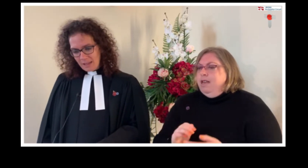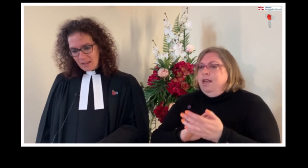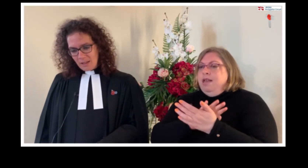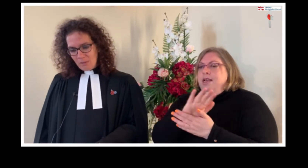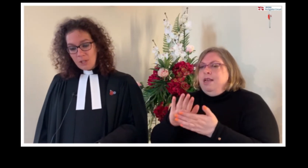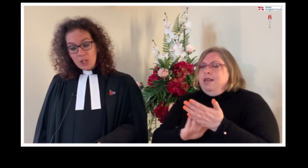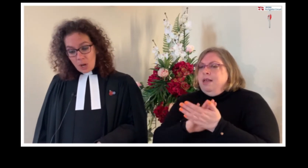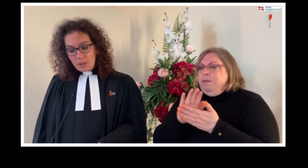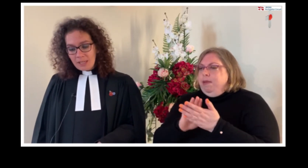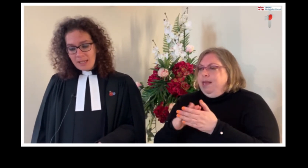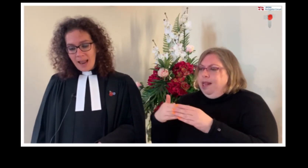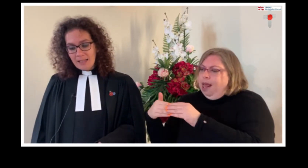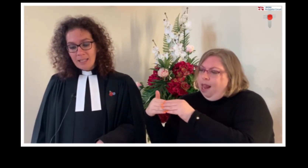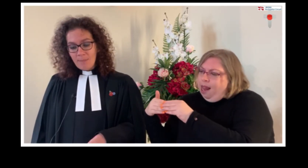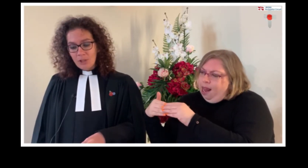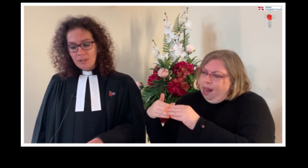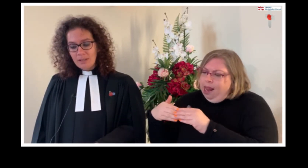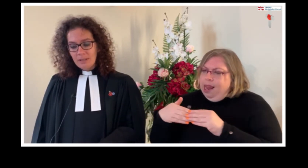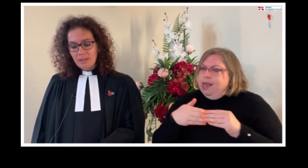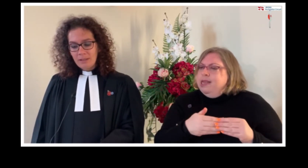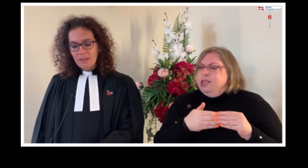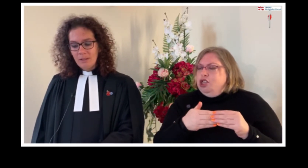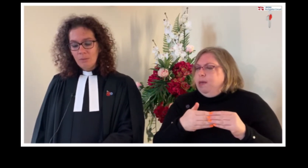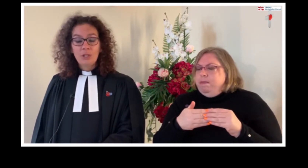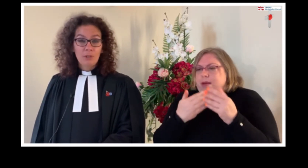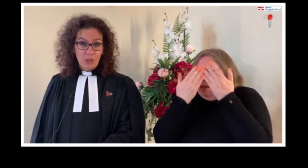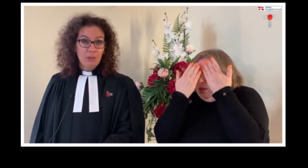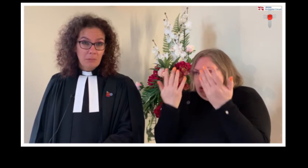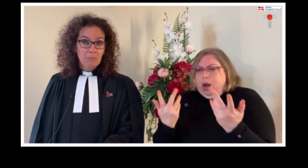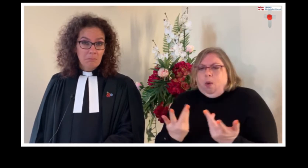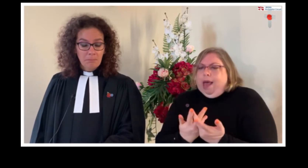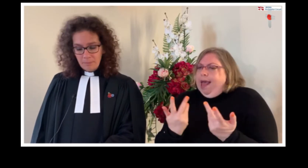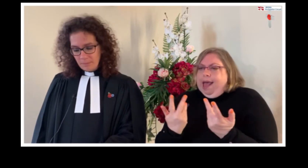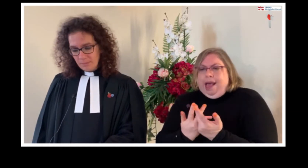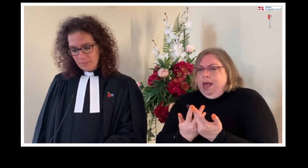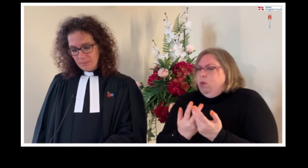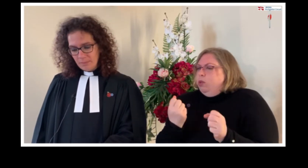that, with noted exceptions, was obtuse,